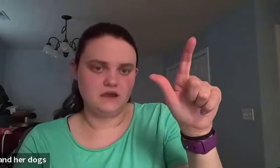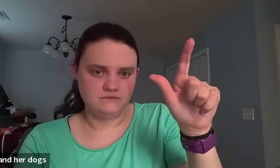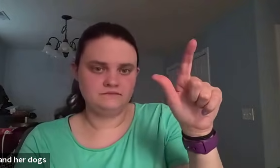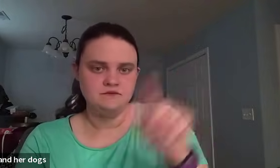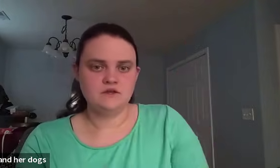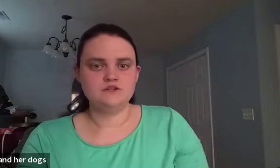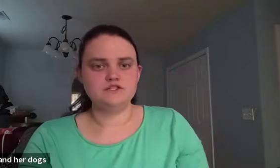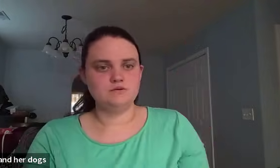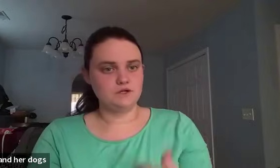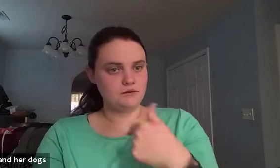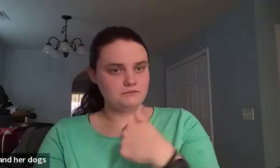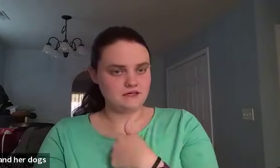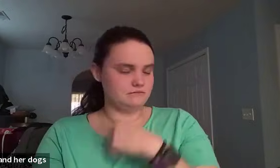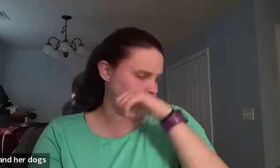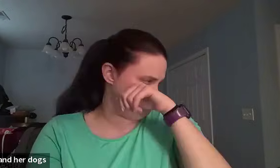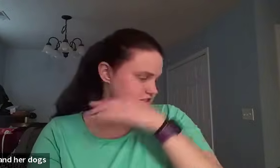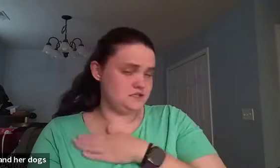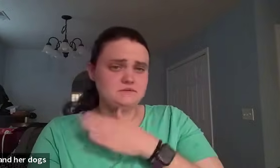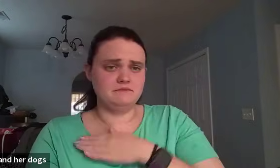Okay? So you would go me, excuse me.